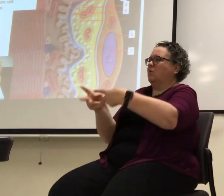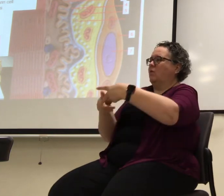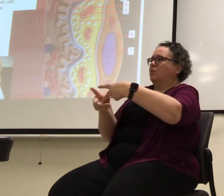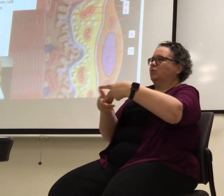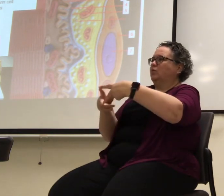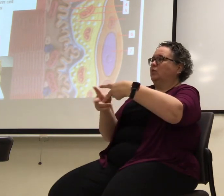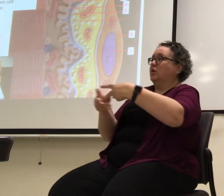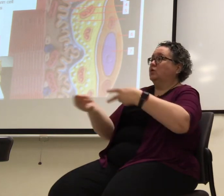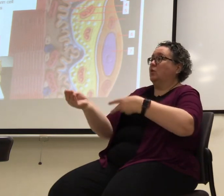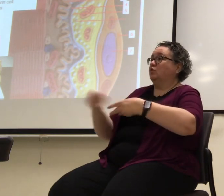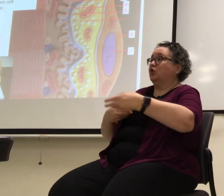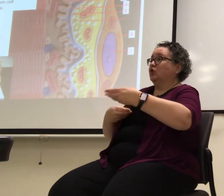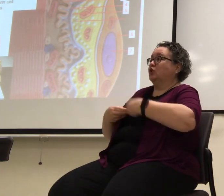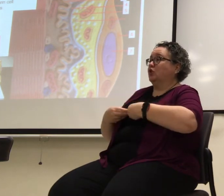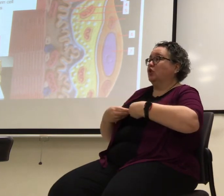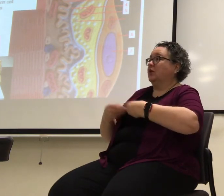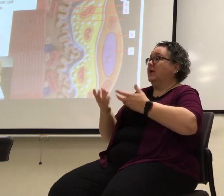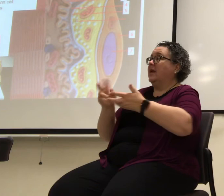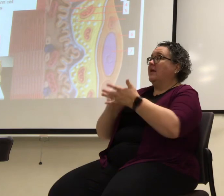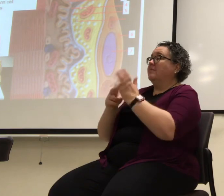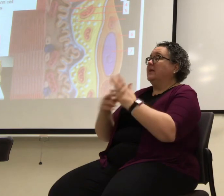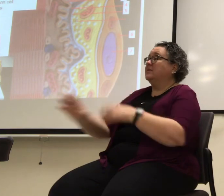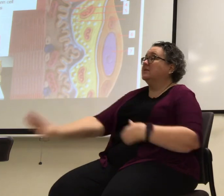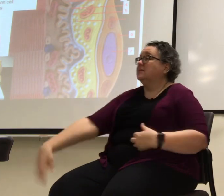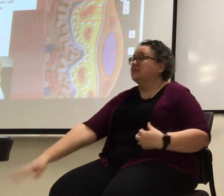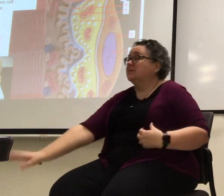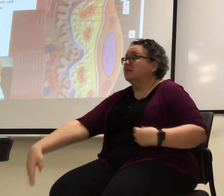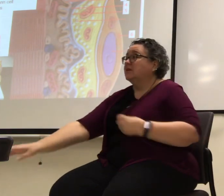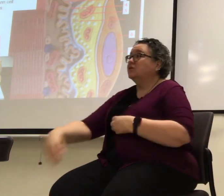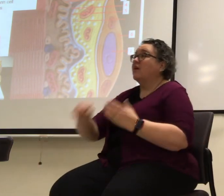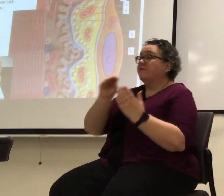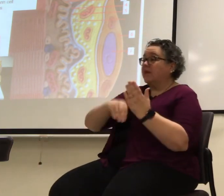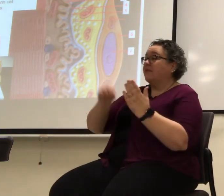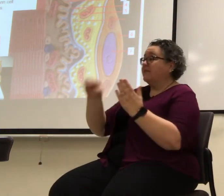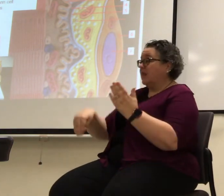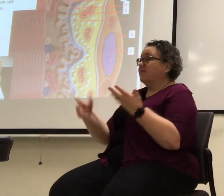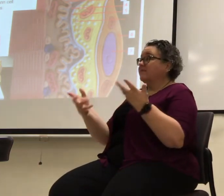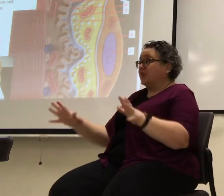turn it in, and you're done for the day. Okay?